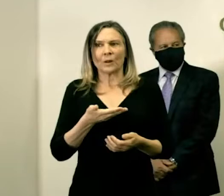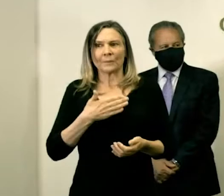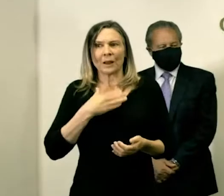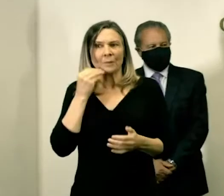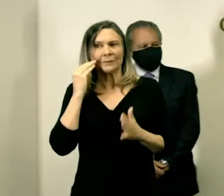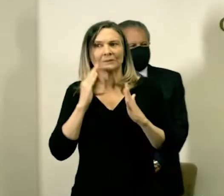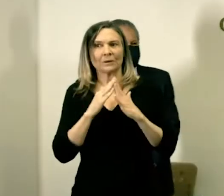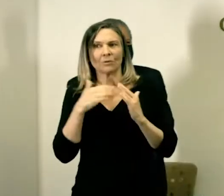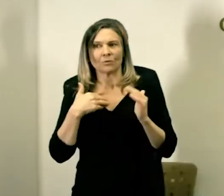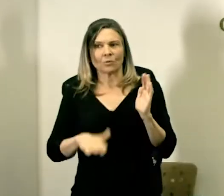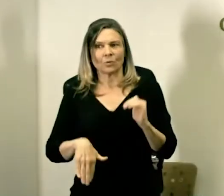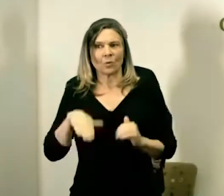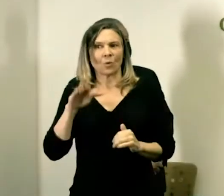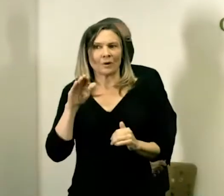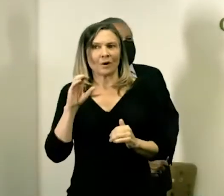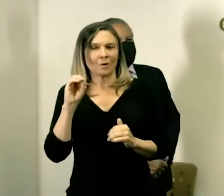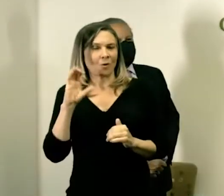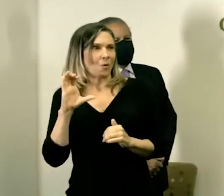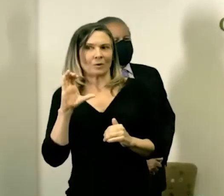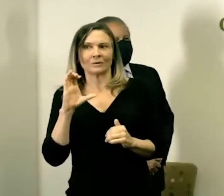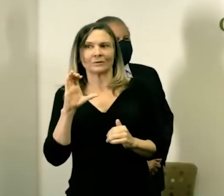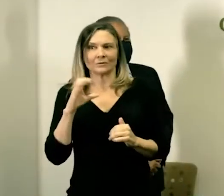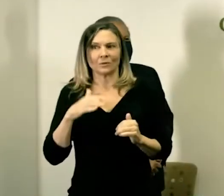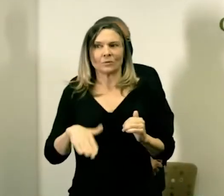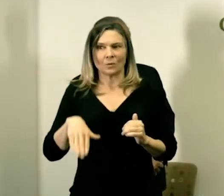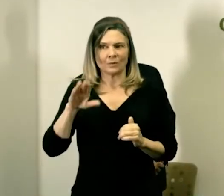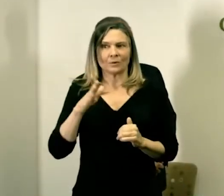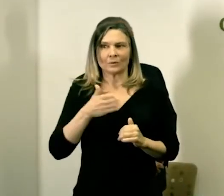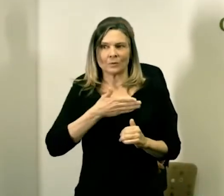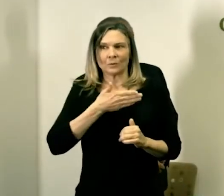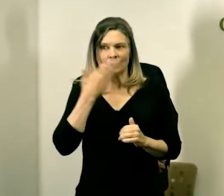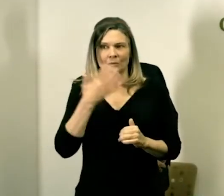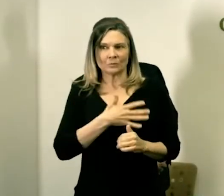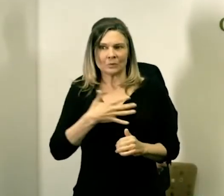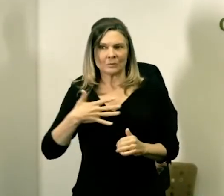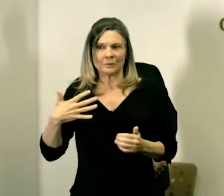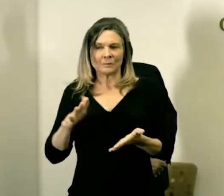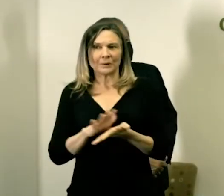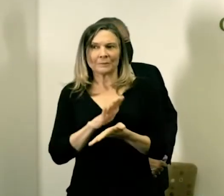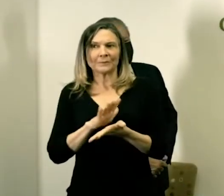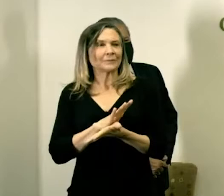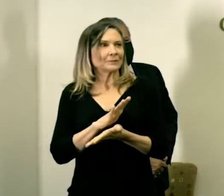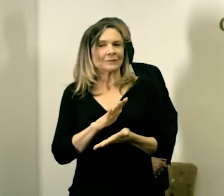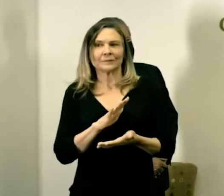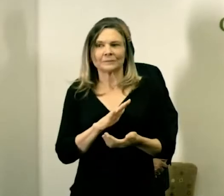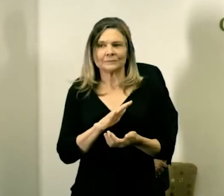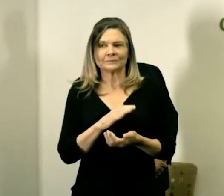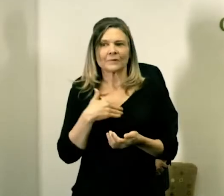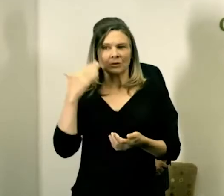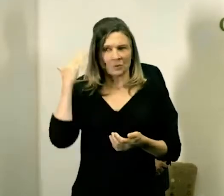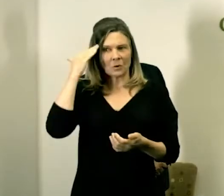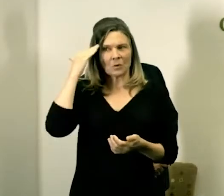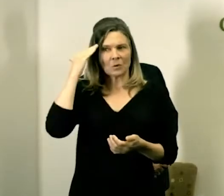grew up here in Orange County, and I grew up undocumented. So I know firsthand the fear,